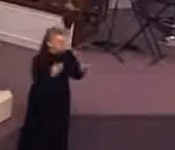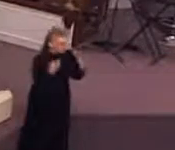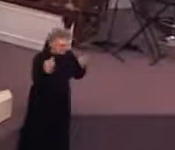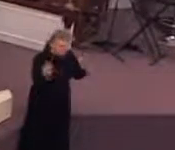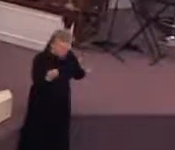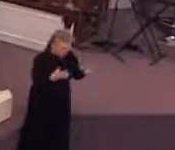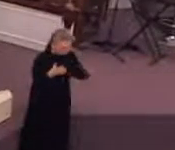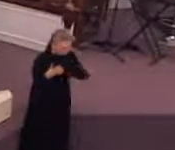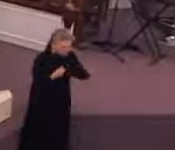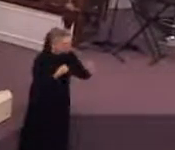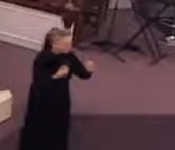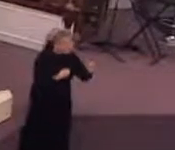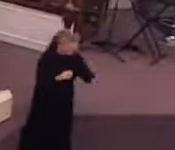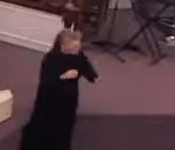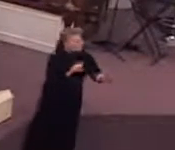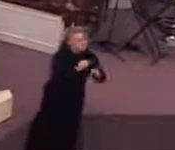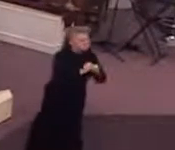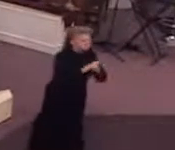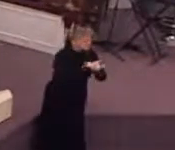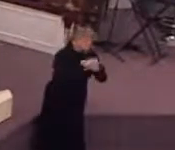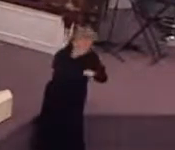true. There's plenty of grace.